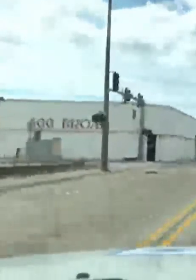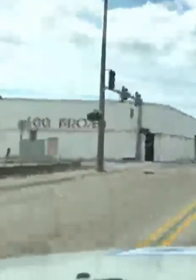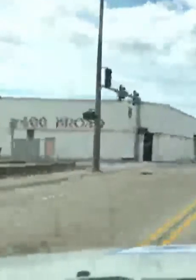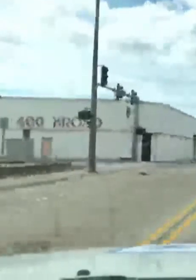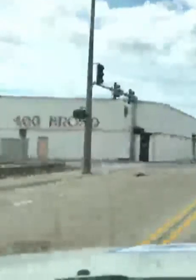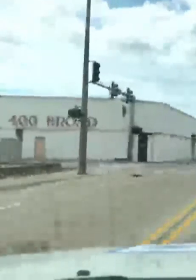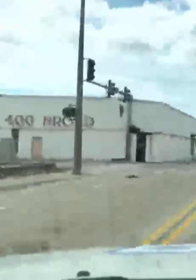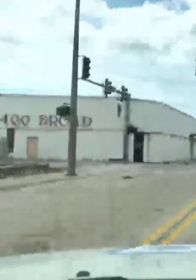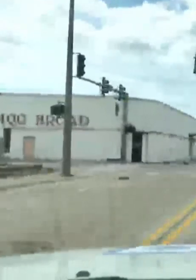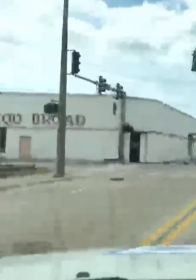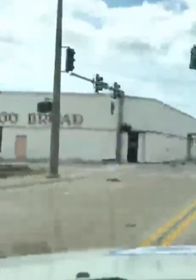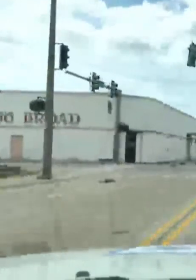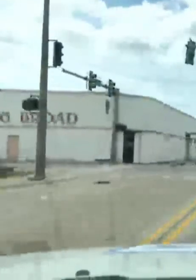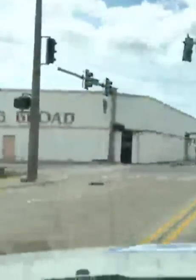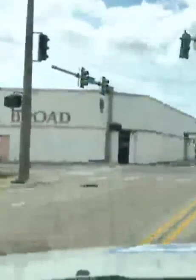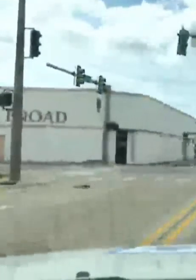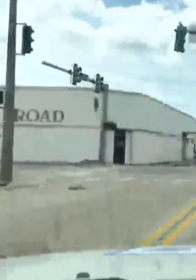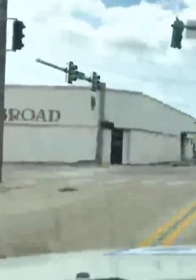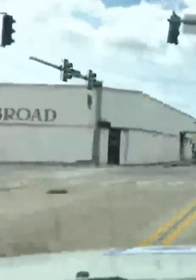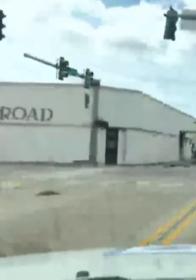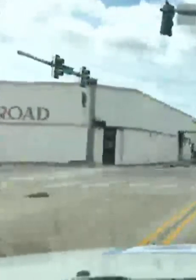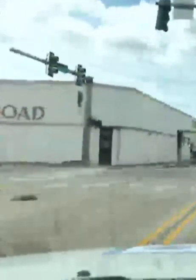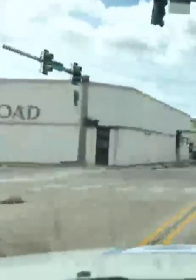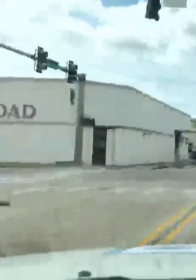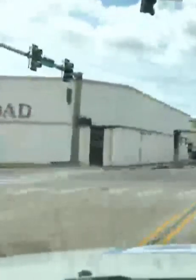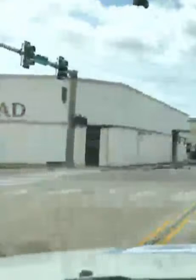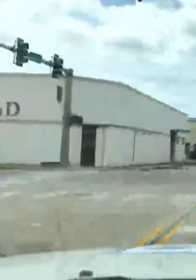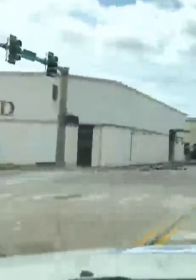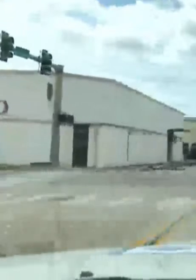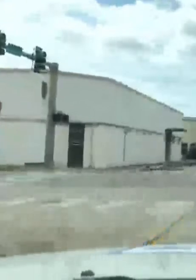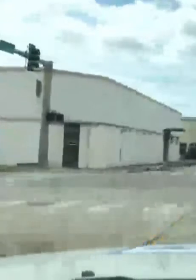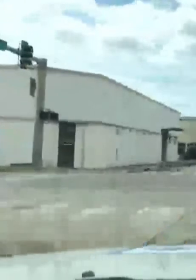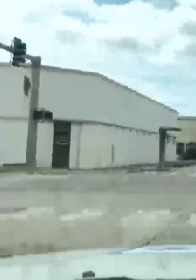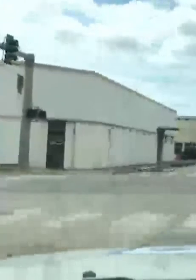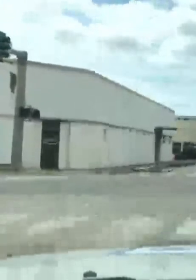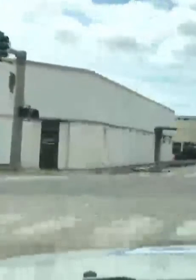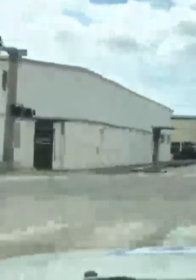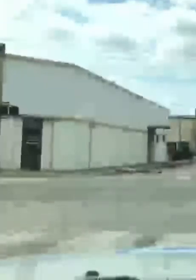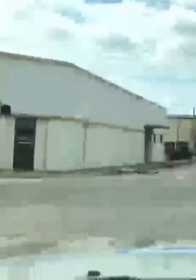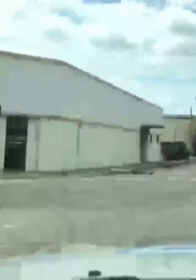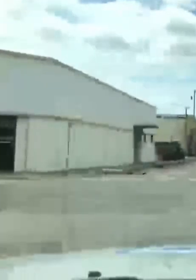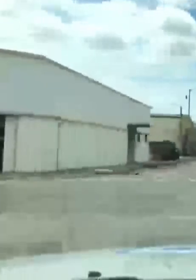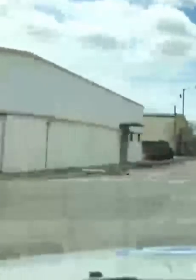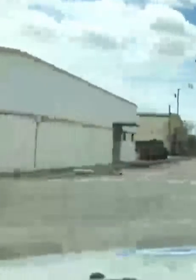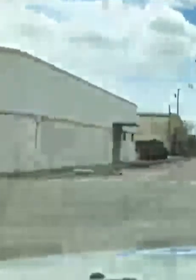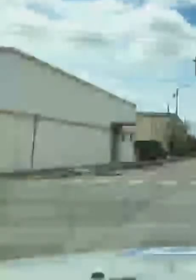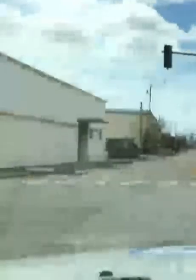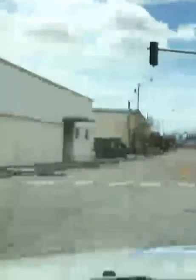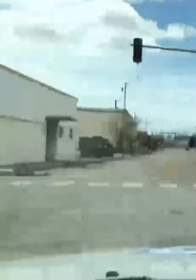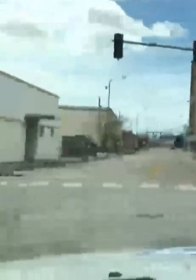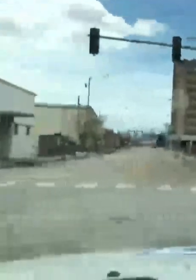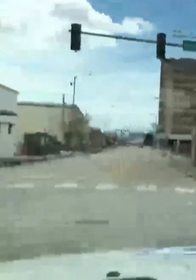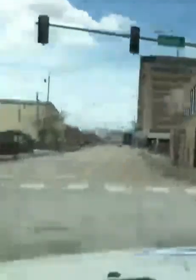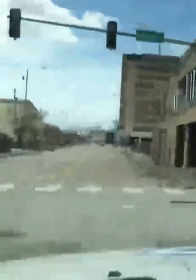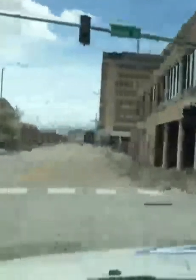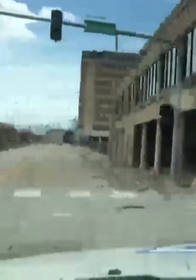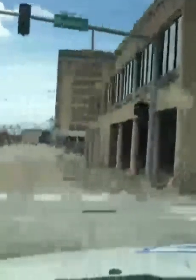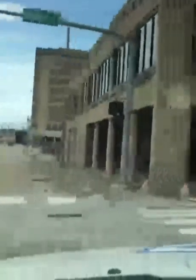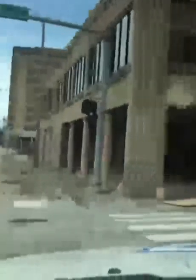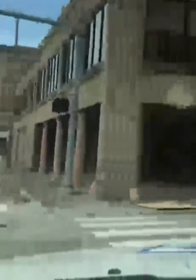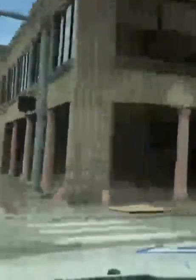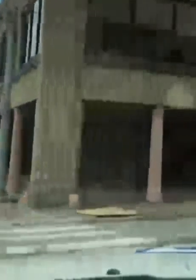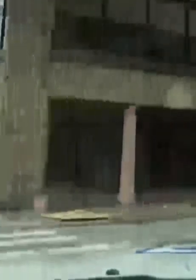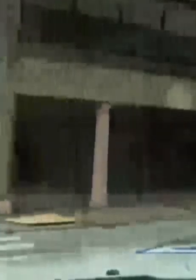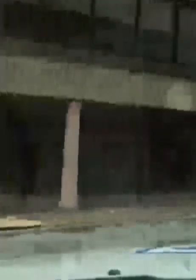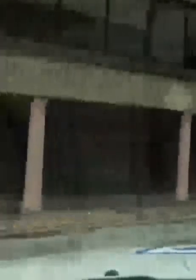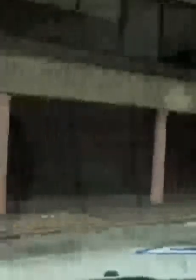And we're going to try to do our best to describe what we see here. Quite honestly, I don't know my way around Lake Charles too well. So yeah,